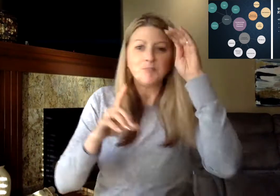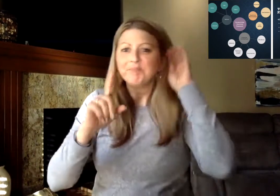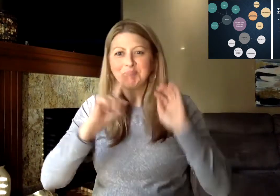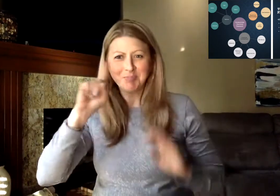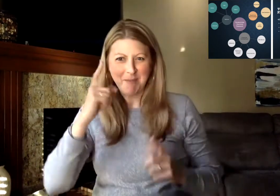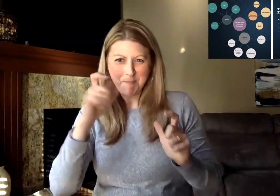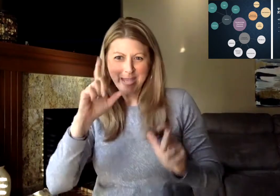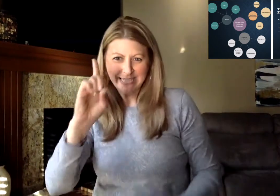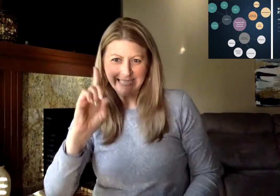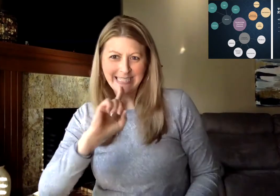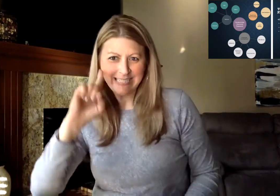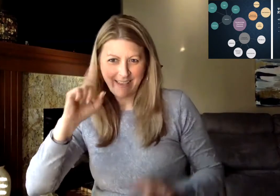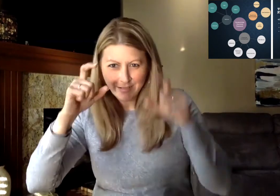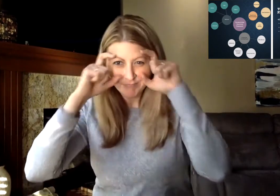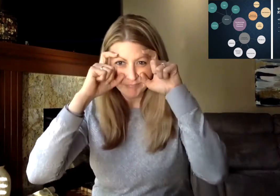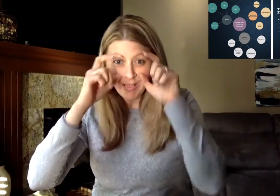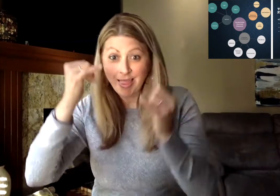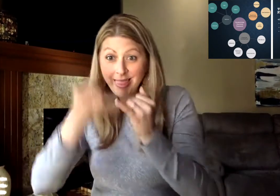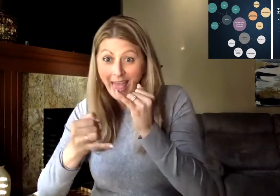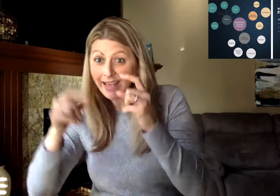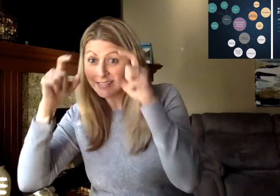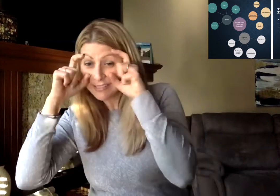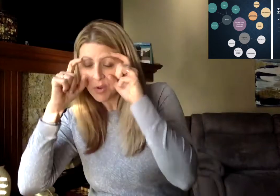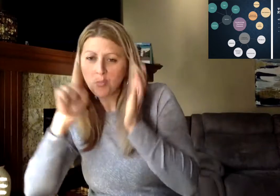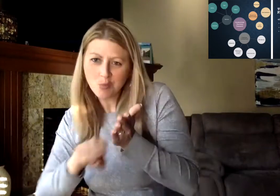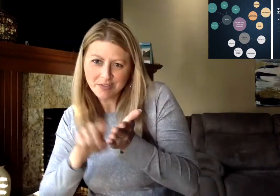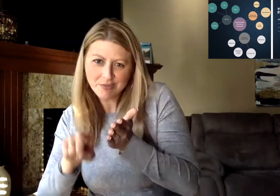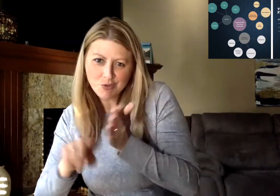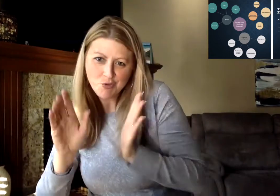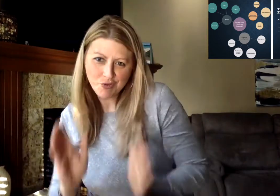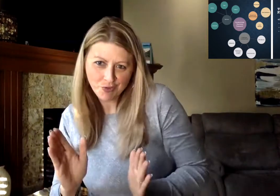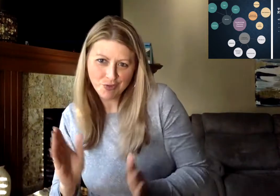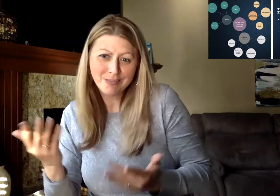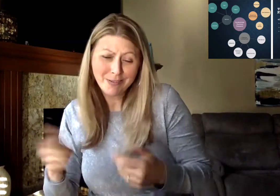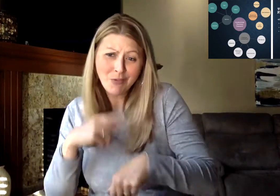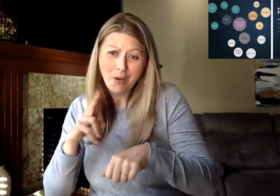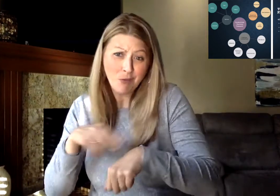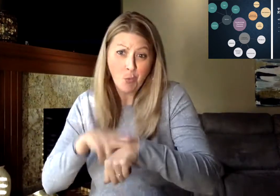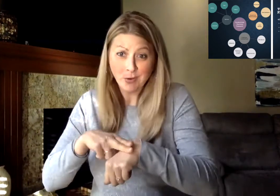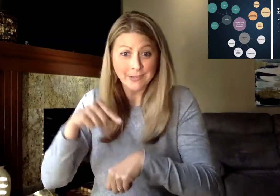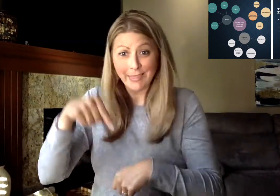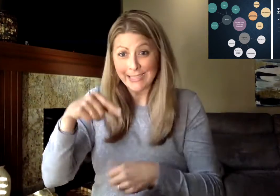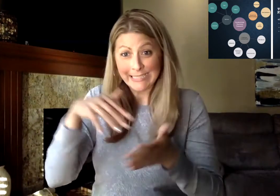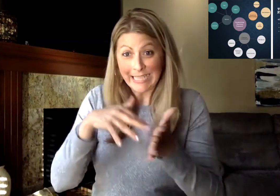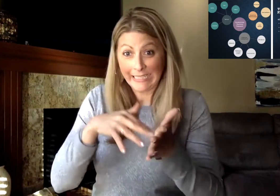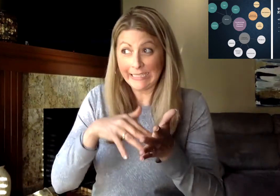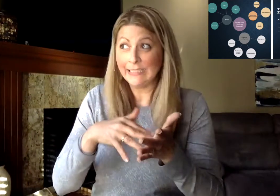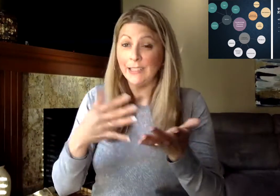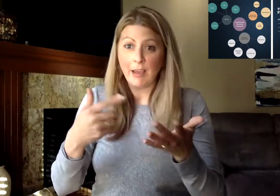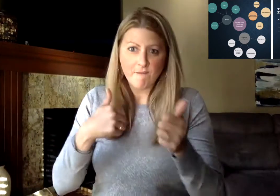data. So big D, deaf lens. And the last lens was a research lens, of course. This is